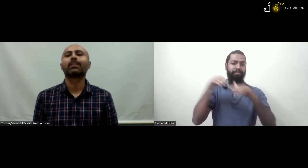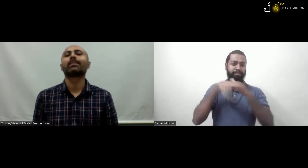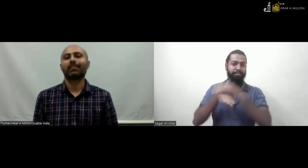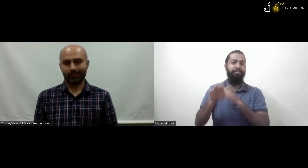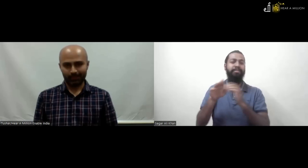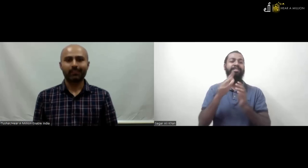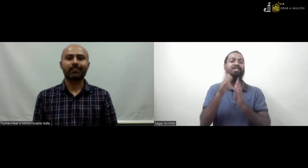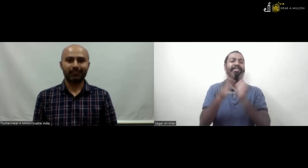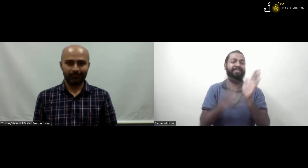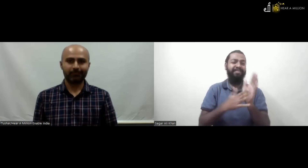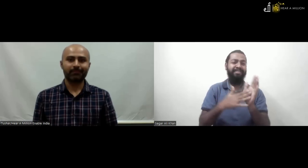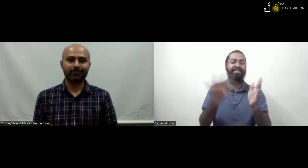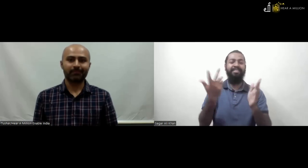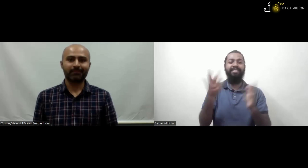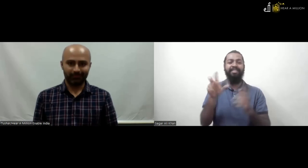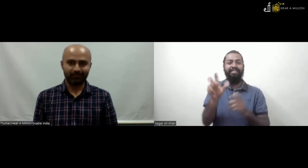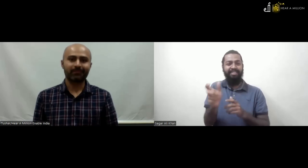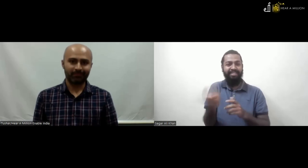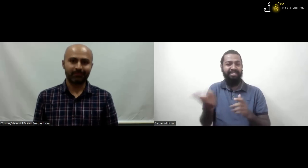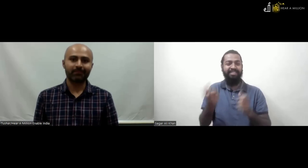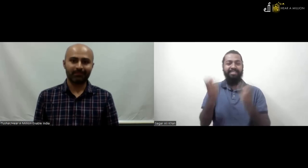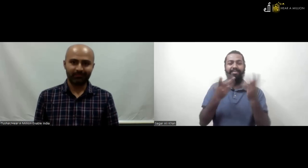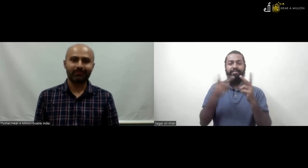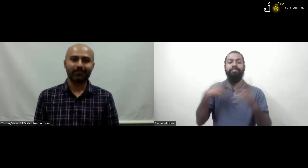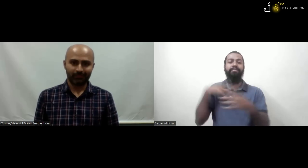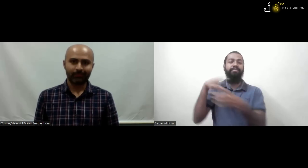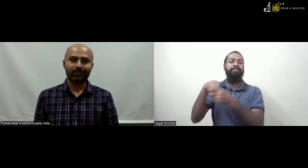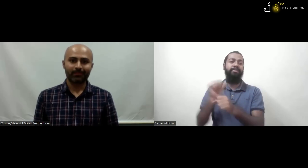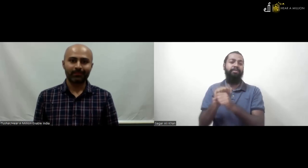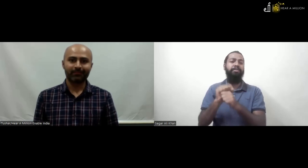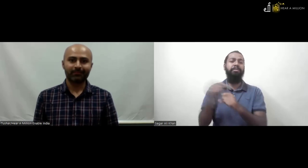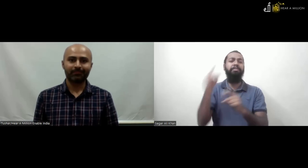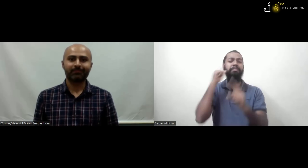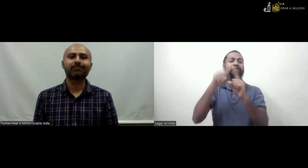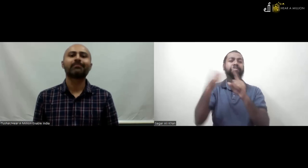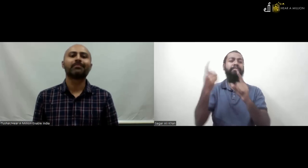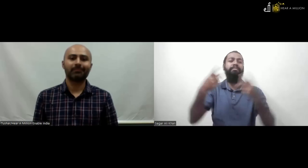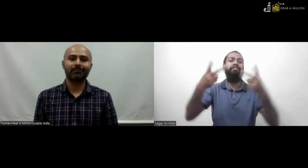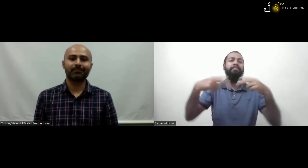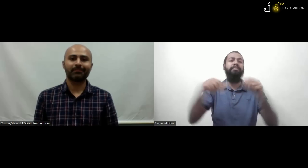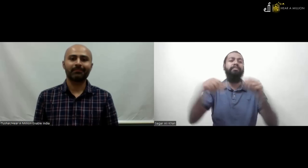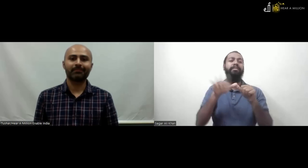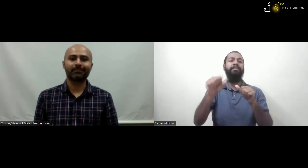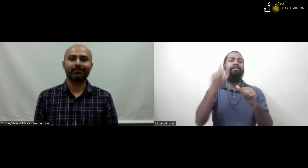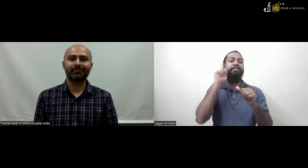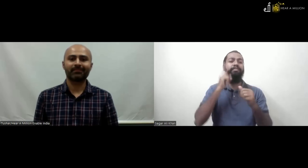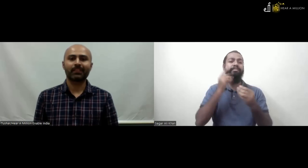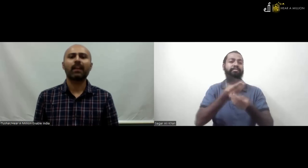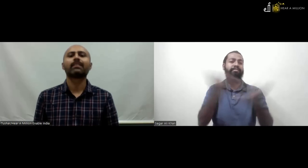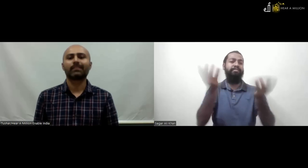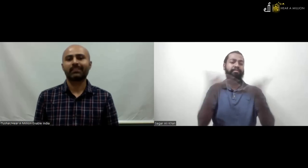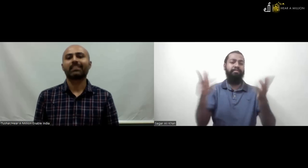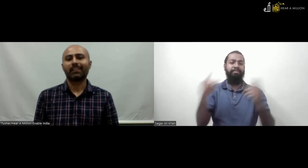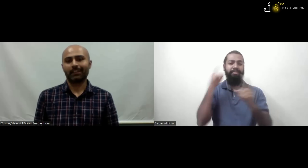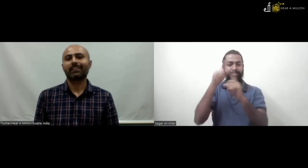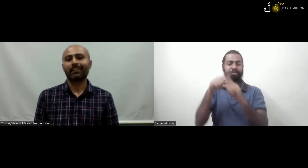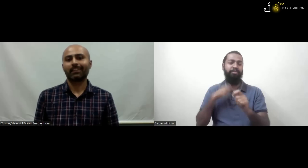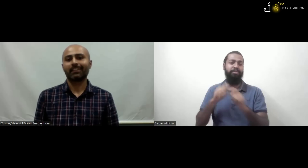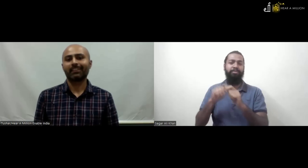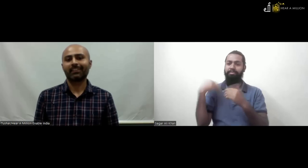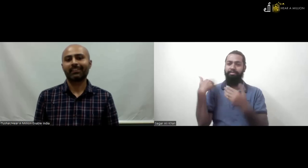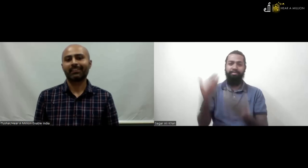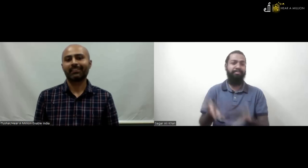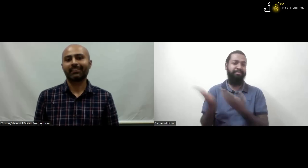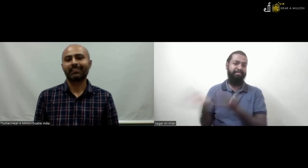I work with Uniki, sign medium, sign channel, and there are various other verticals. I am